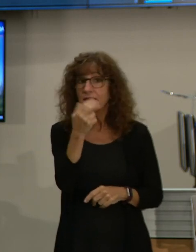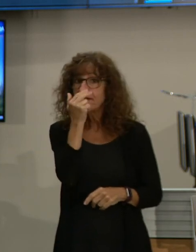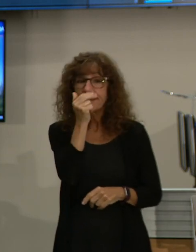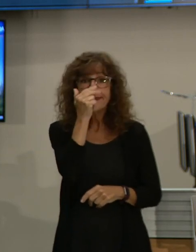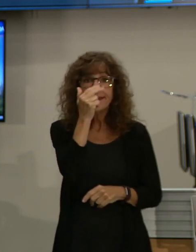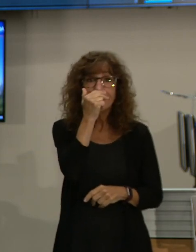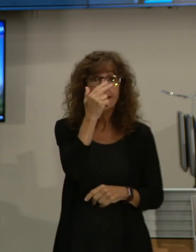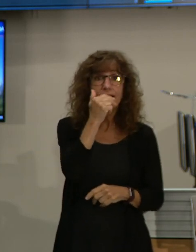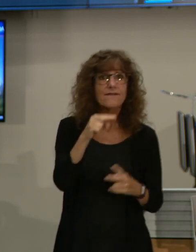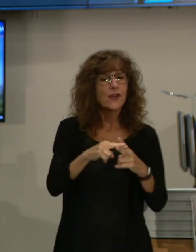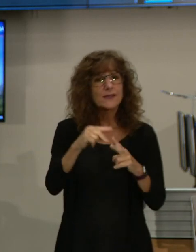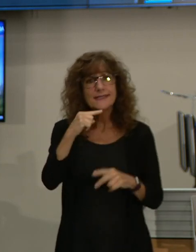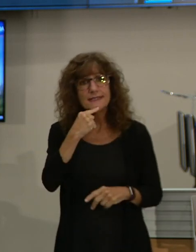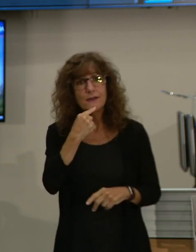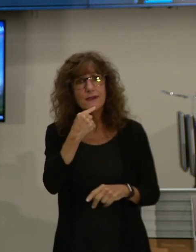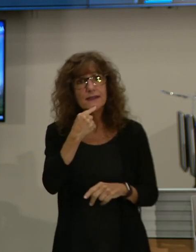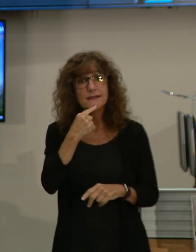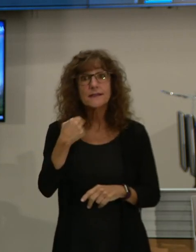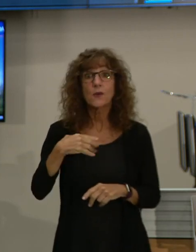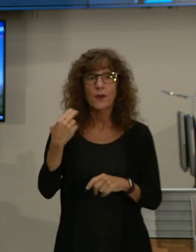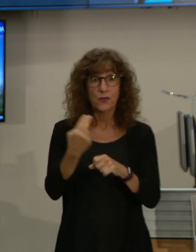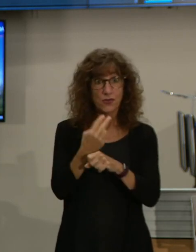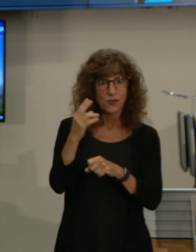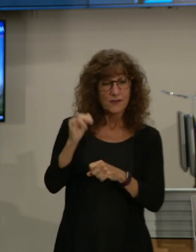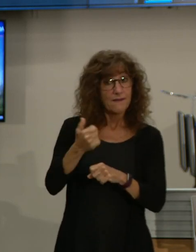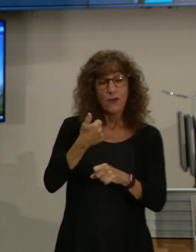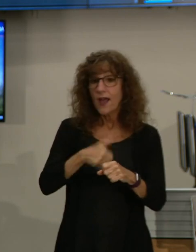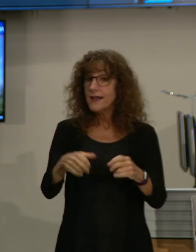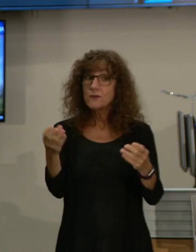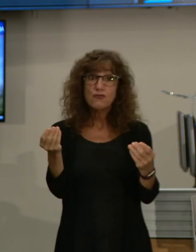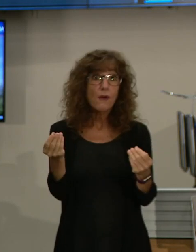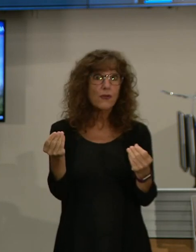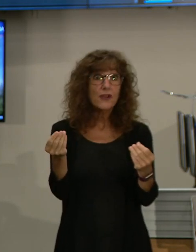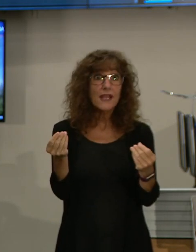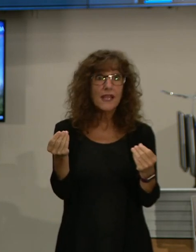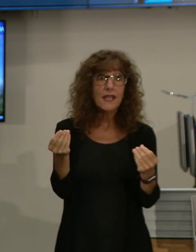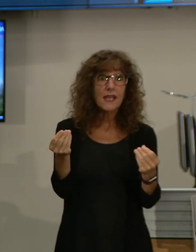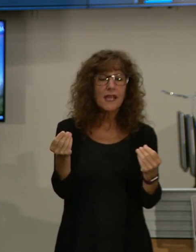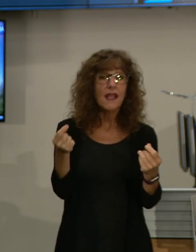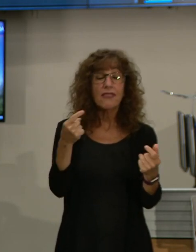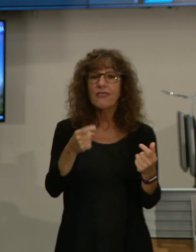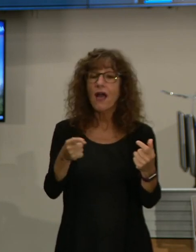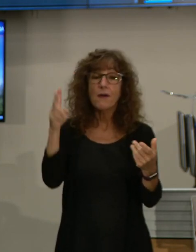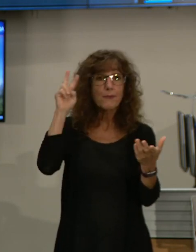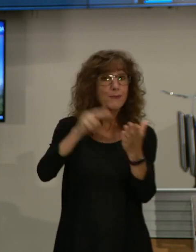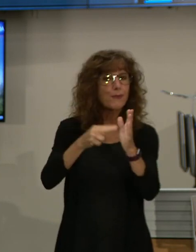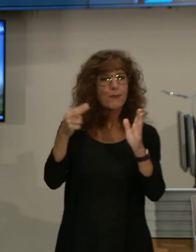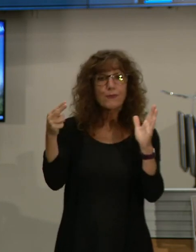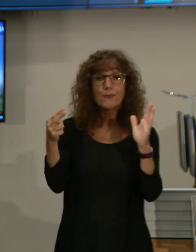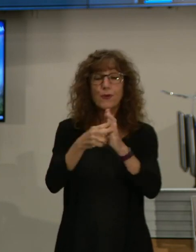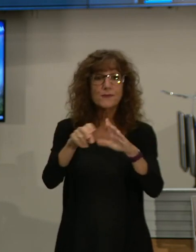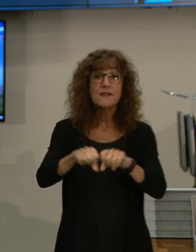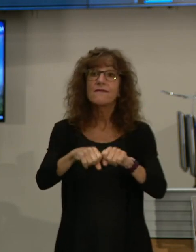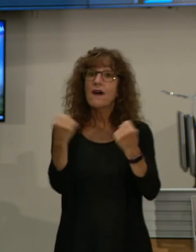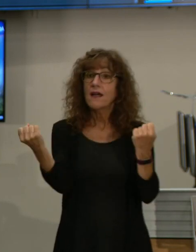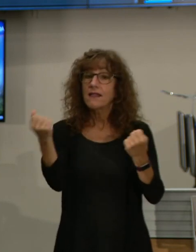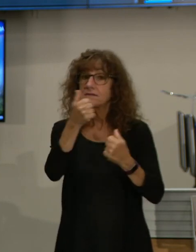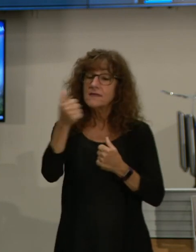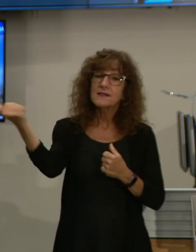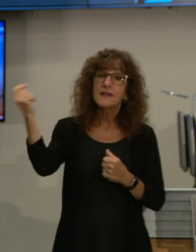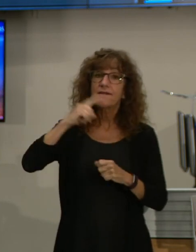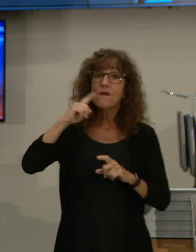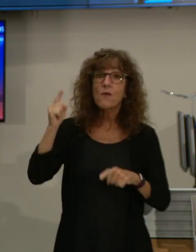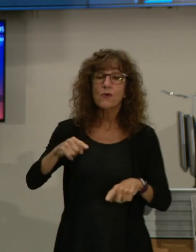serious matter. We will use it on any property that is willfully violating the executive order and hosting these